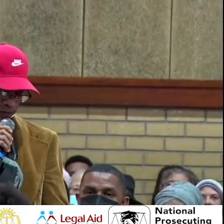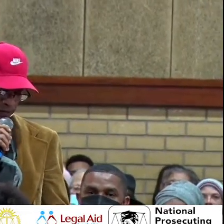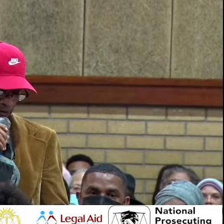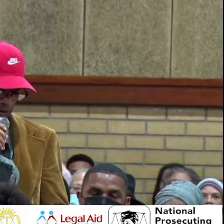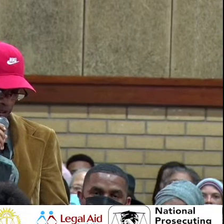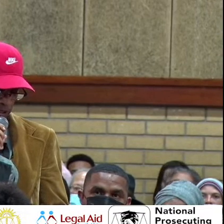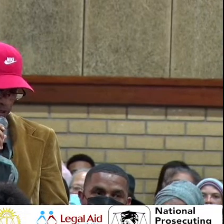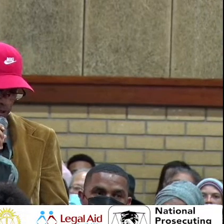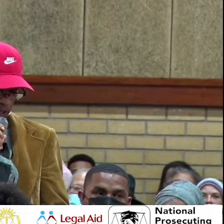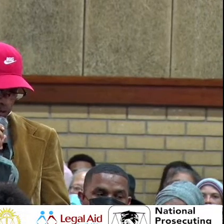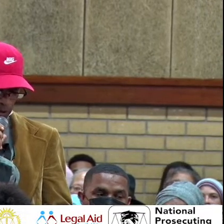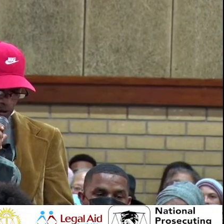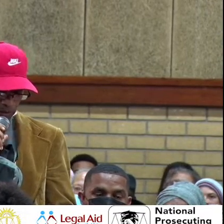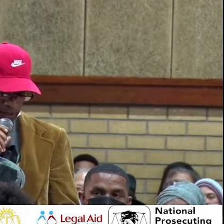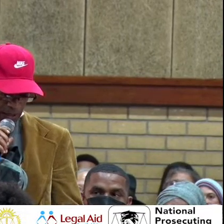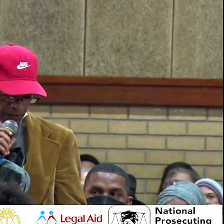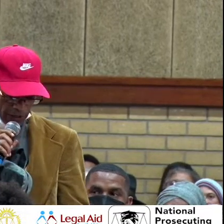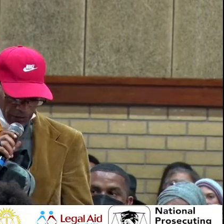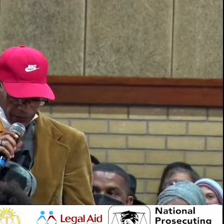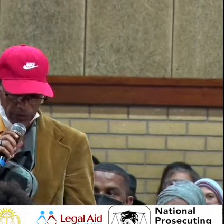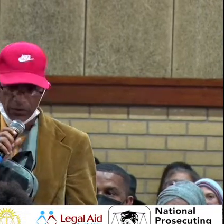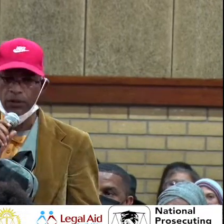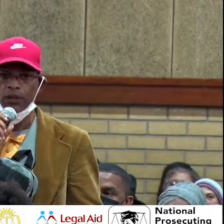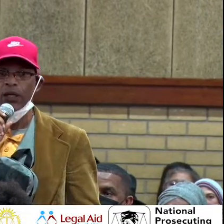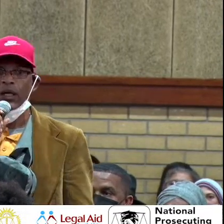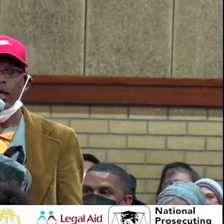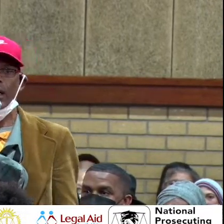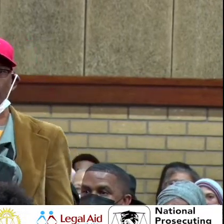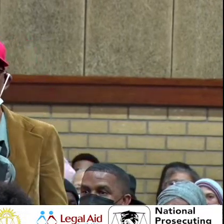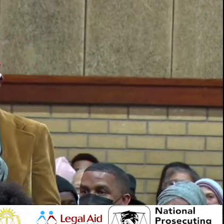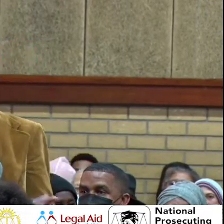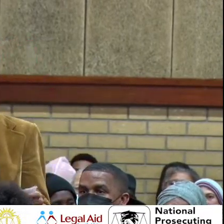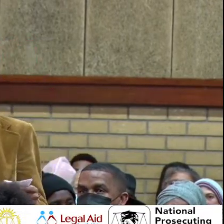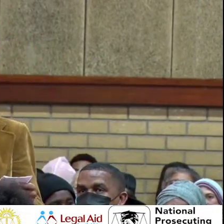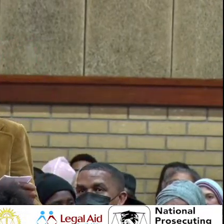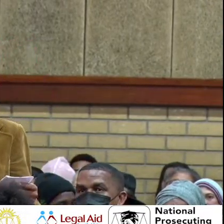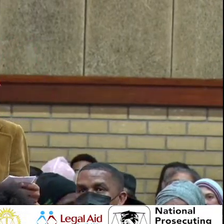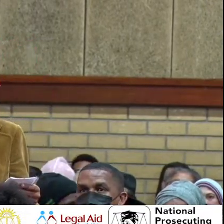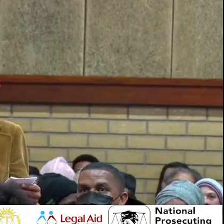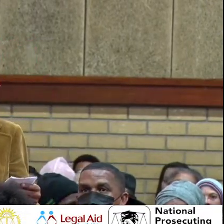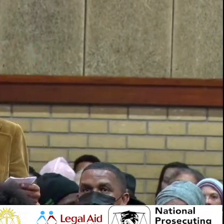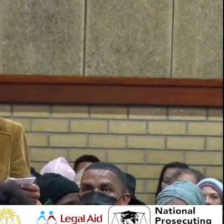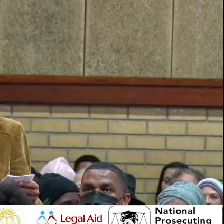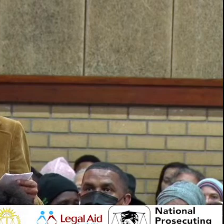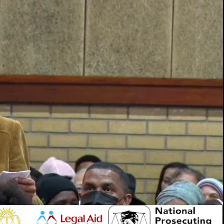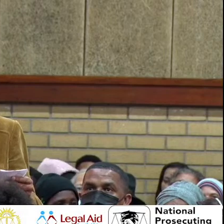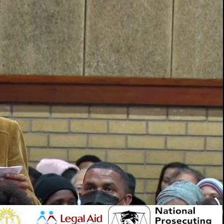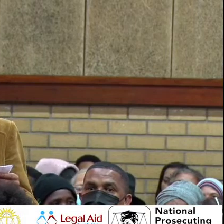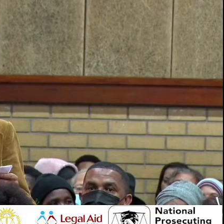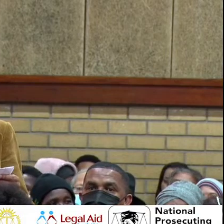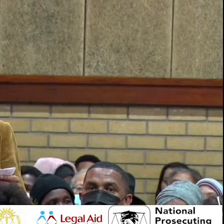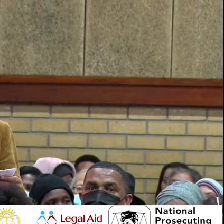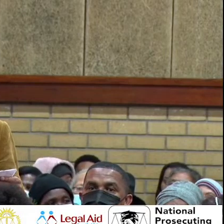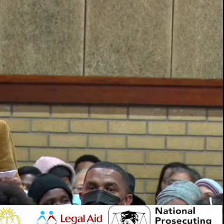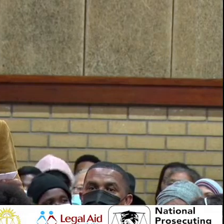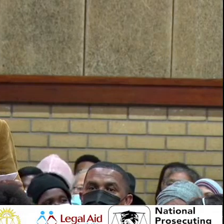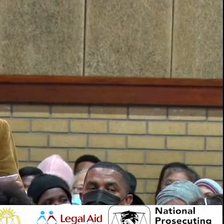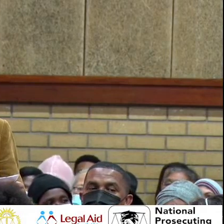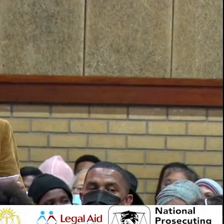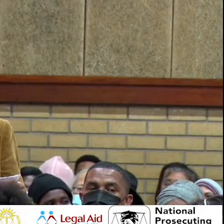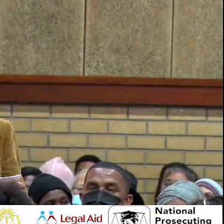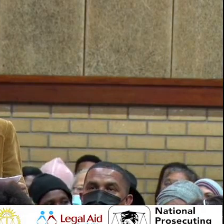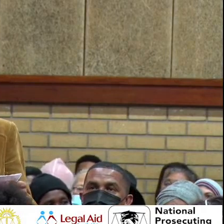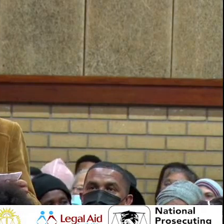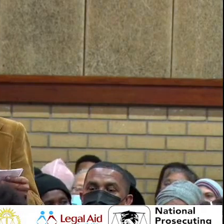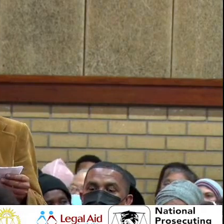Enough. I normally call myself Gatful. As the department are saying, I just want to have a question to